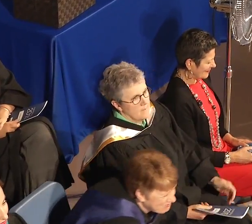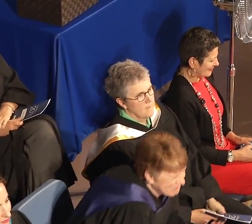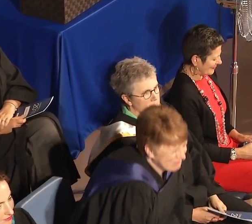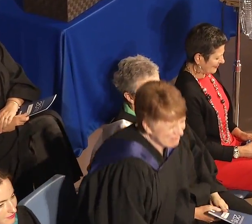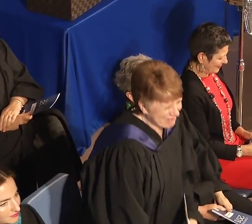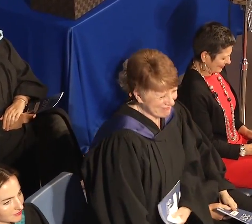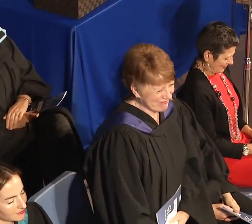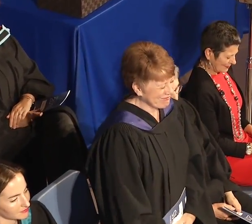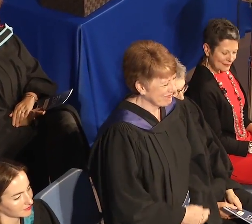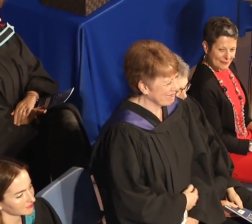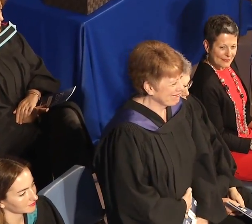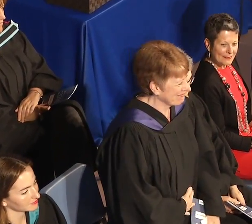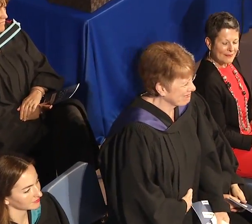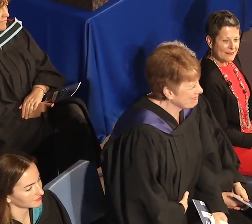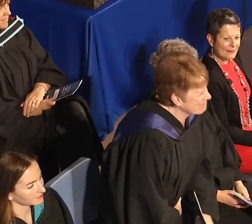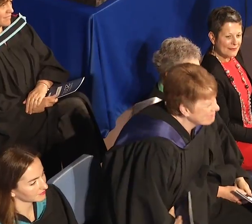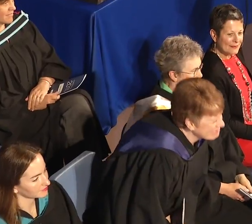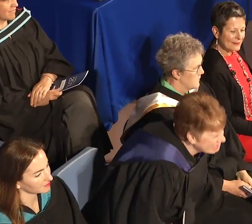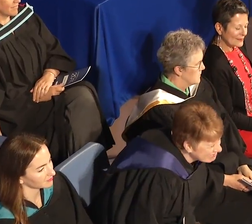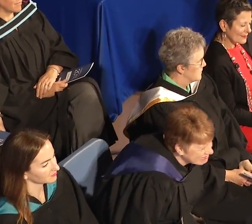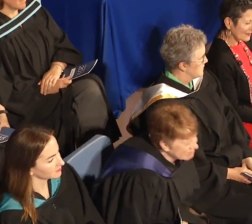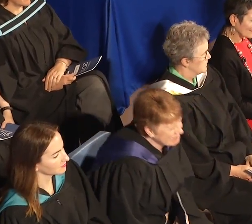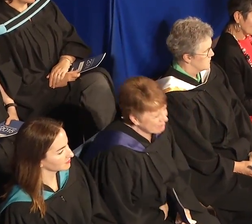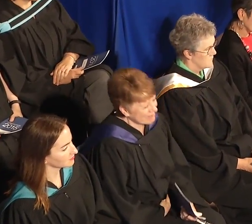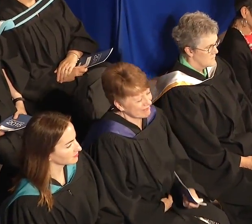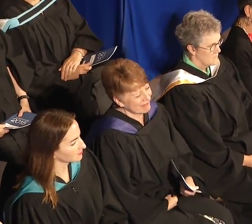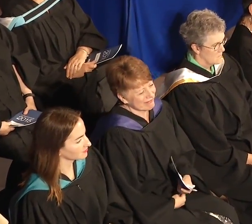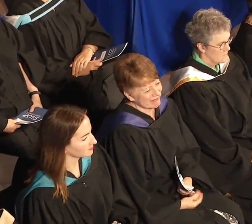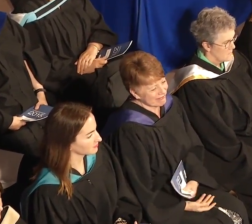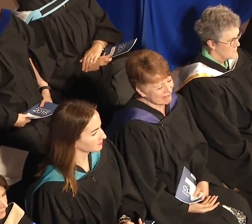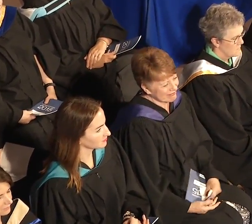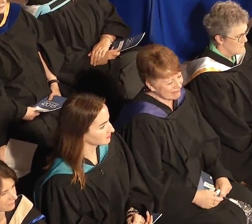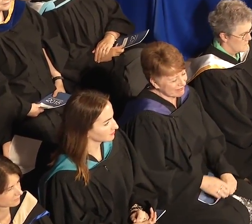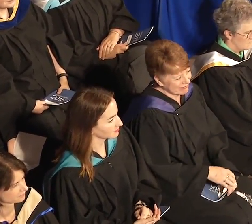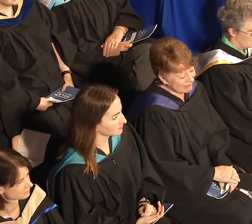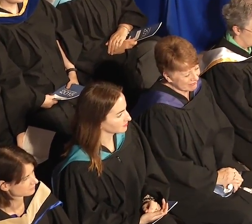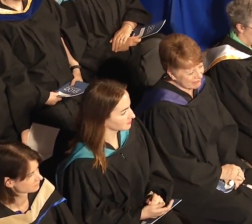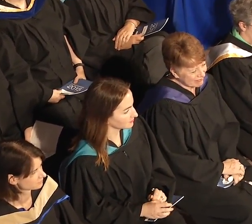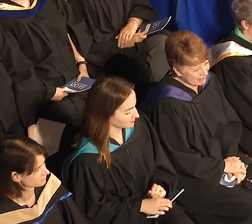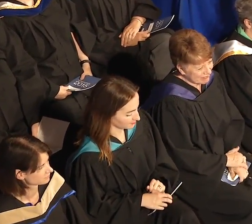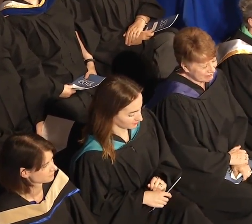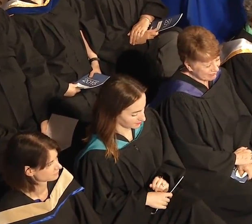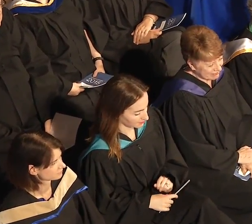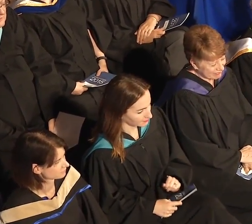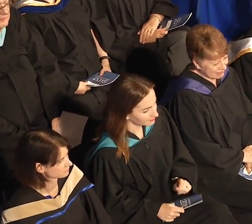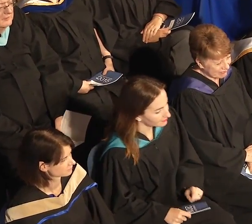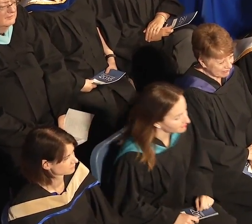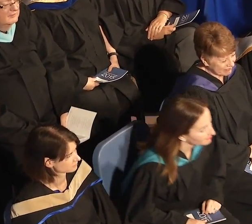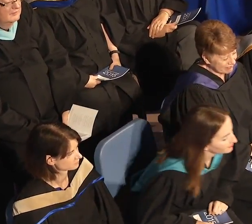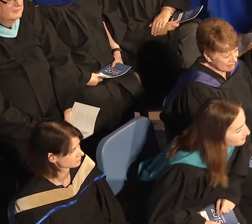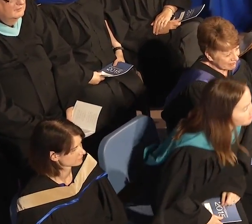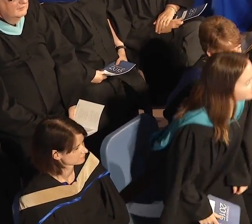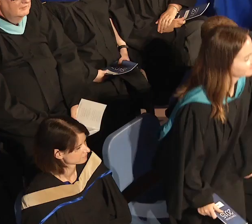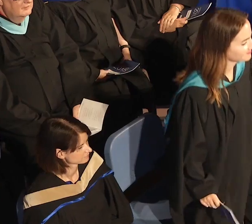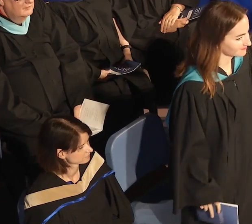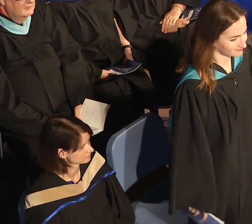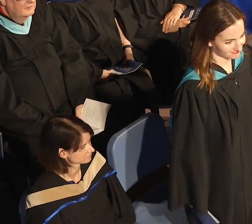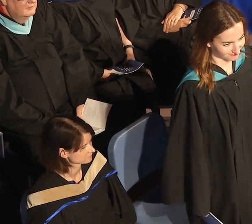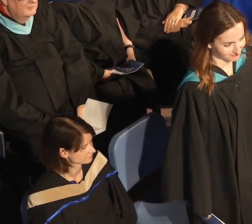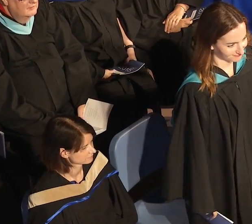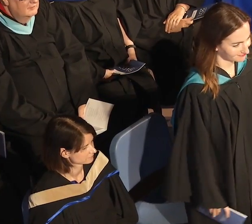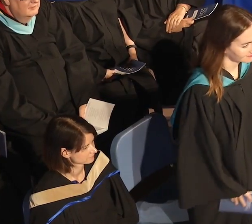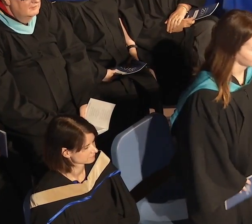Catherine McLean, Vice President, Learner and College Development. Anna Burke, Vice